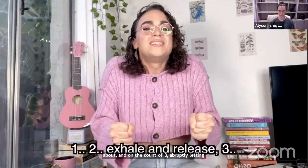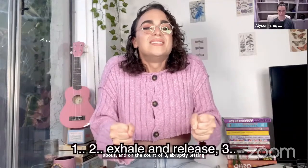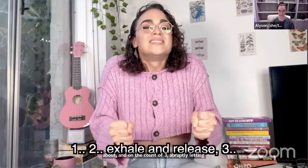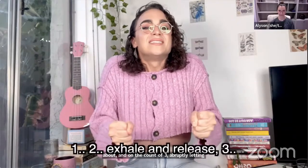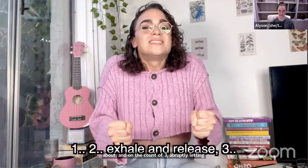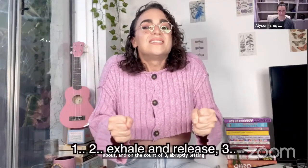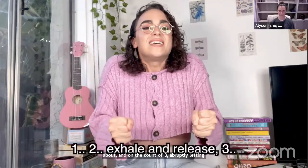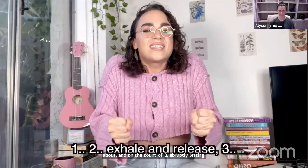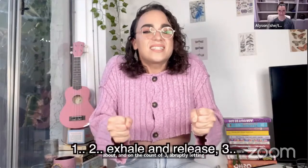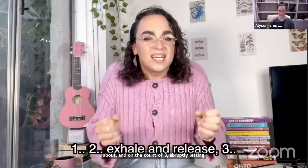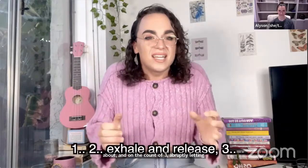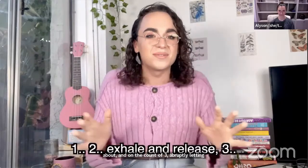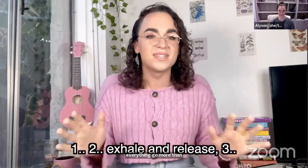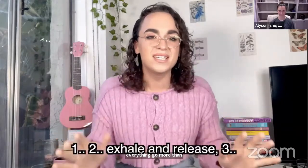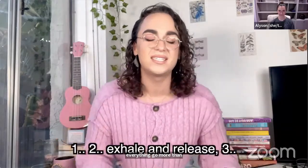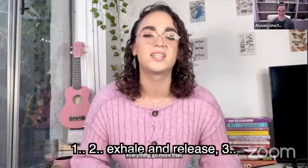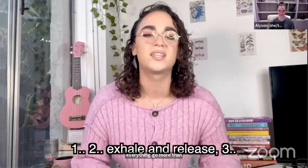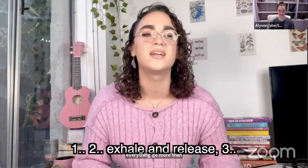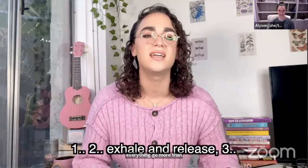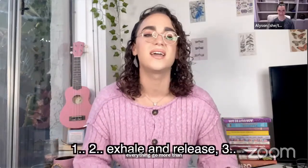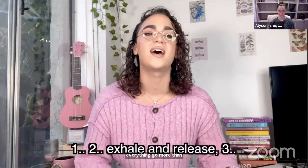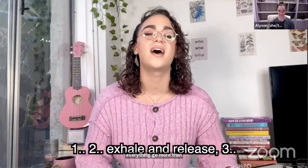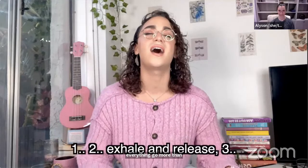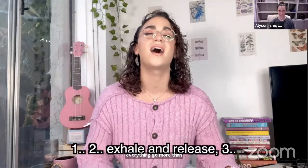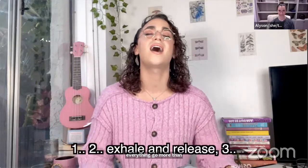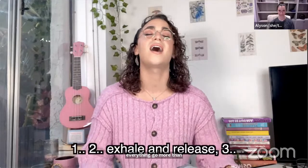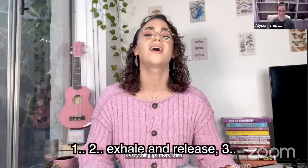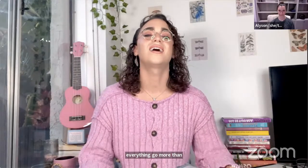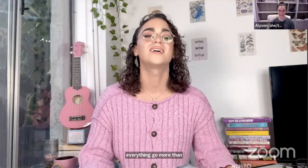1, 2, exhale and release. 3,